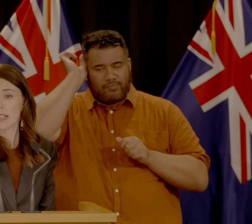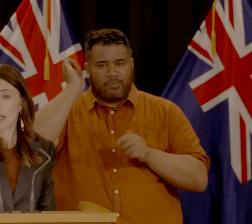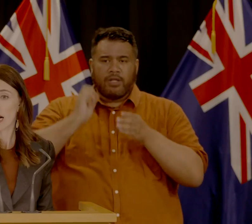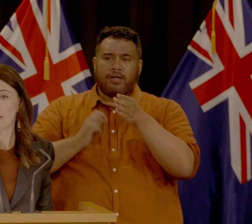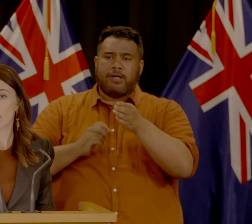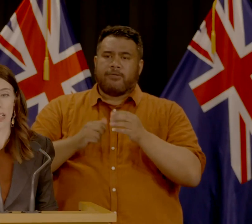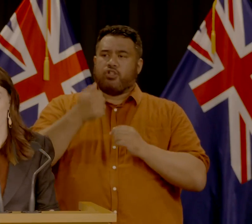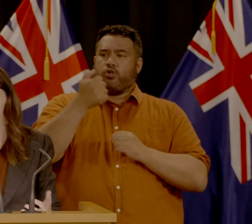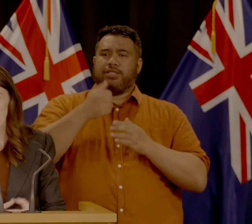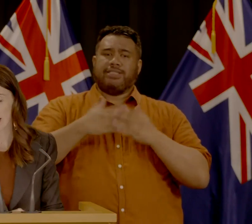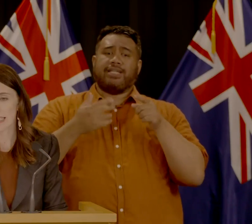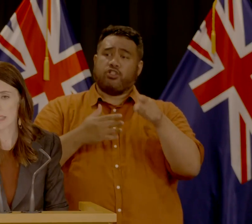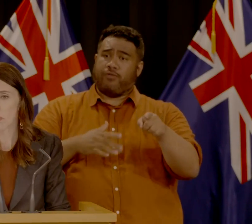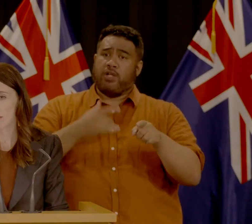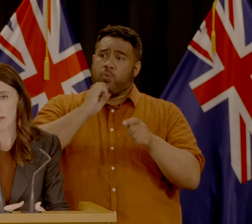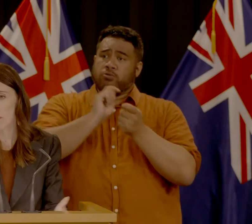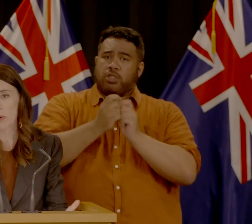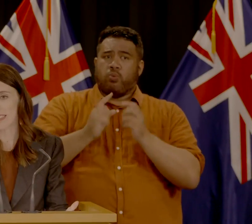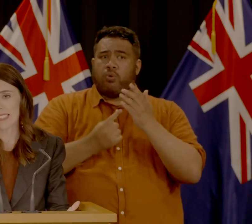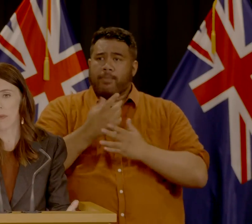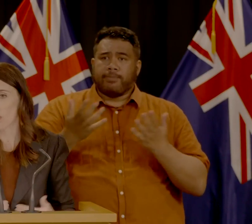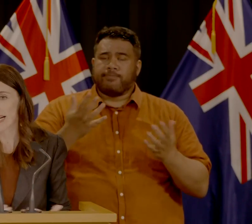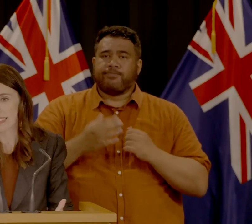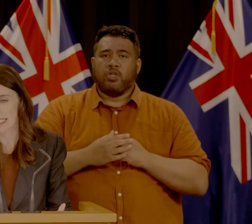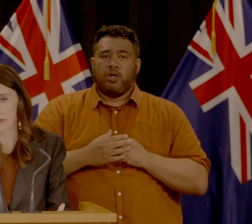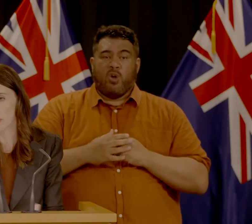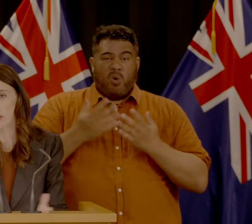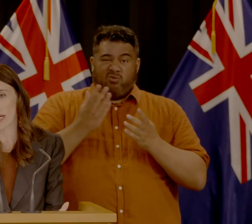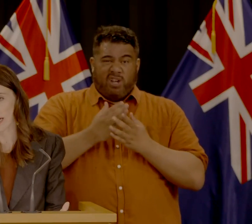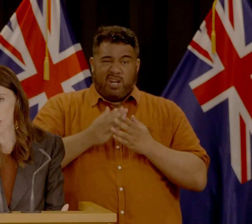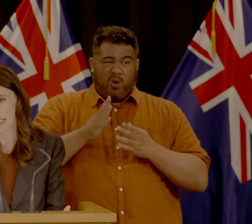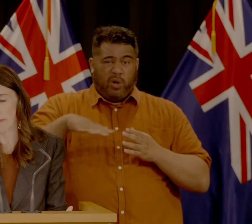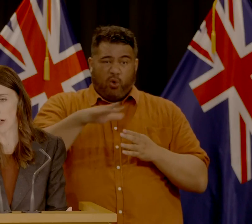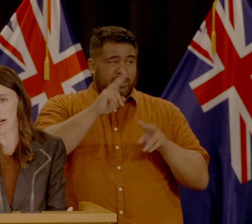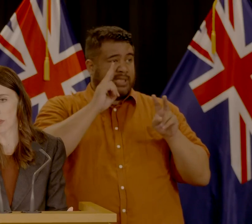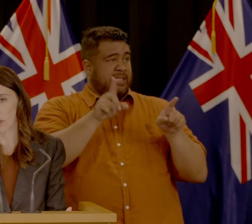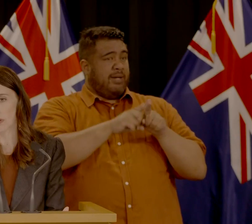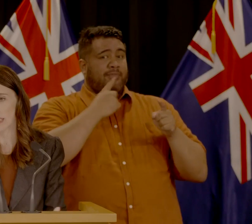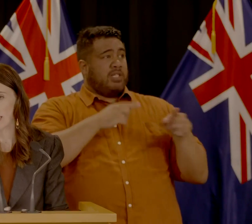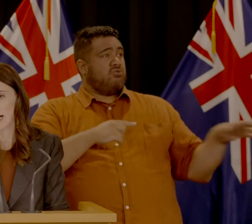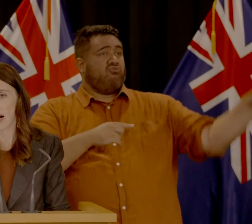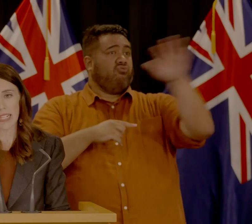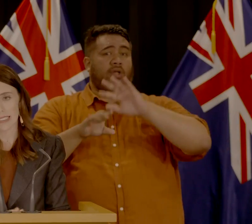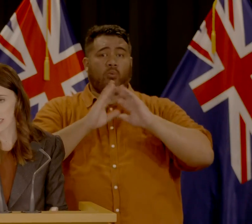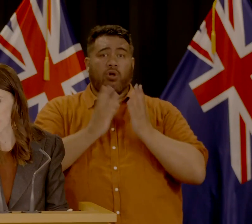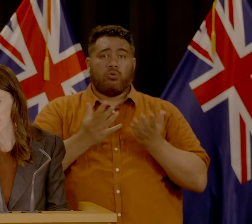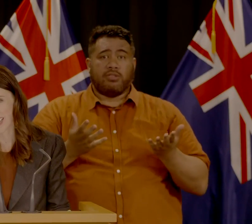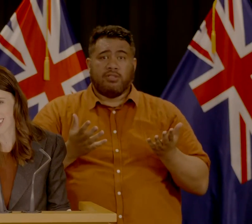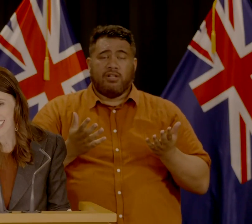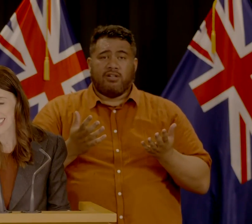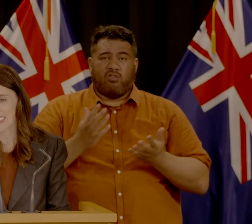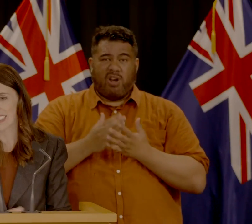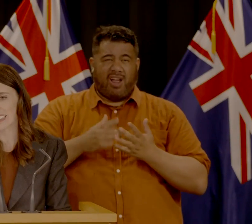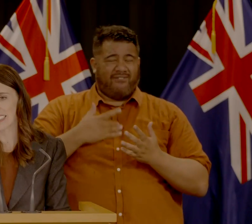days. Look, as at this point, people can see what I can see. When you look at what's happening around the world, I see it as being